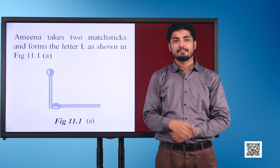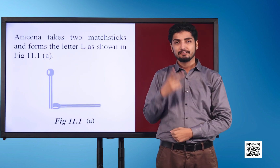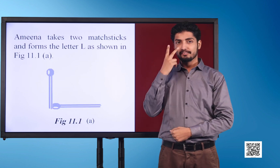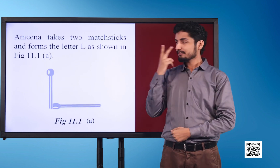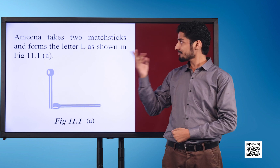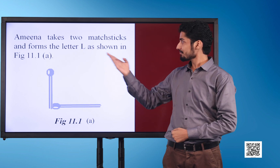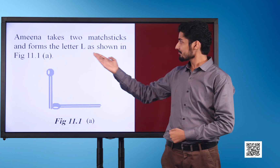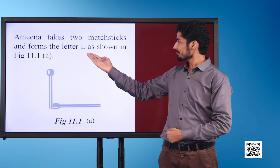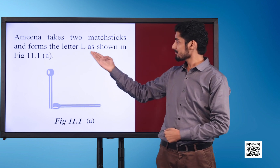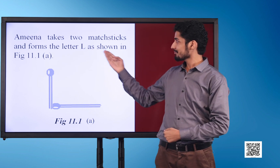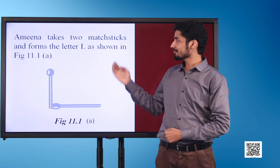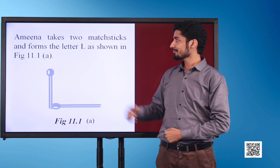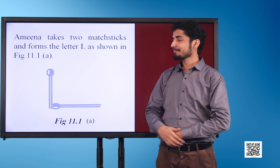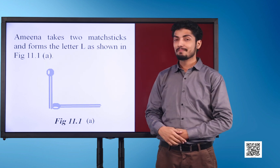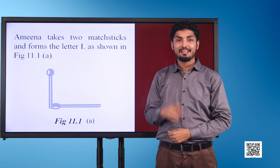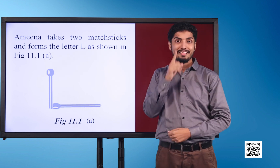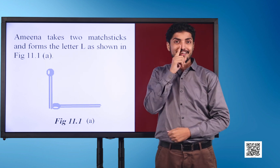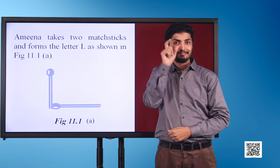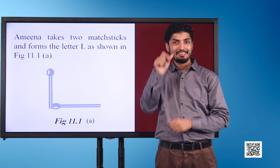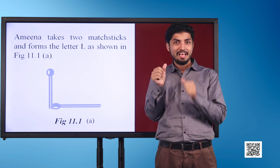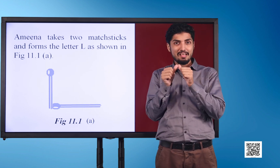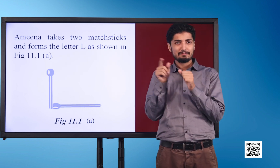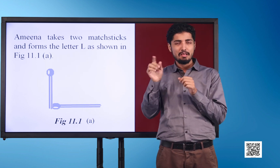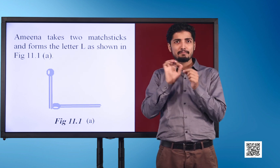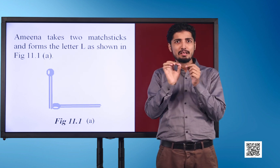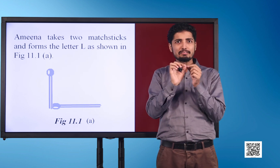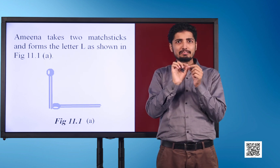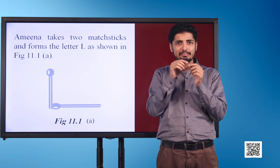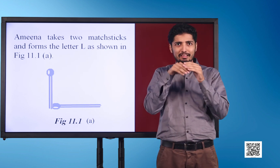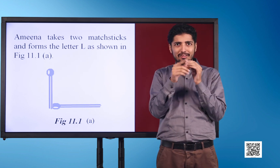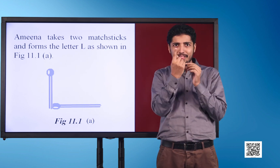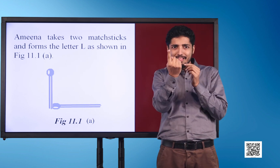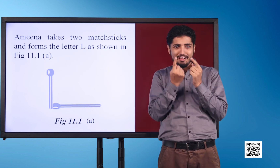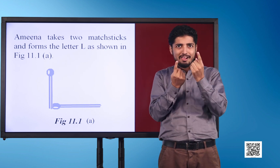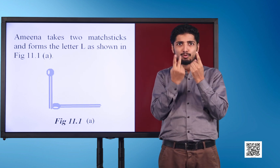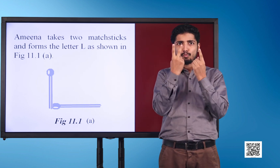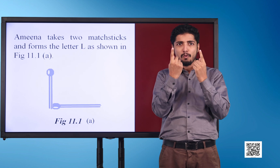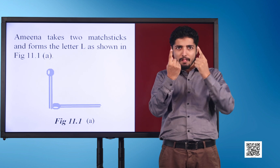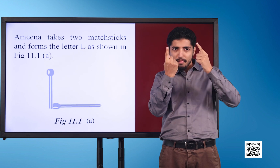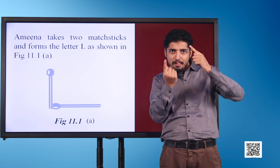Amina takes two matchsticks and forms the letter L as shown in figure